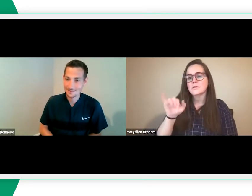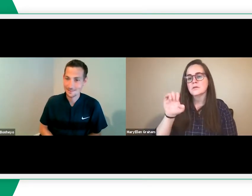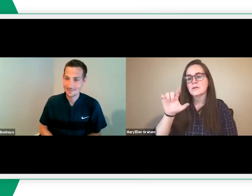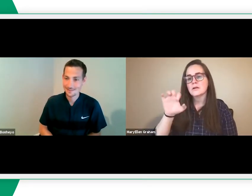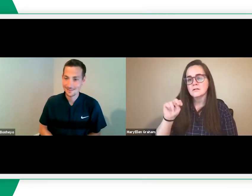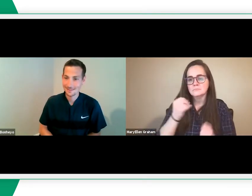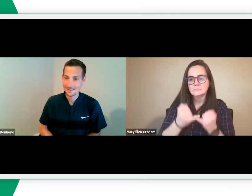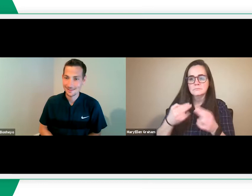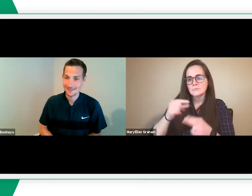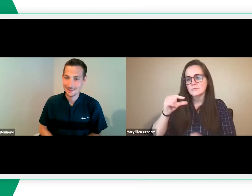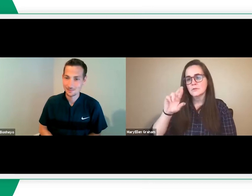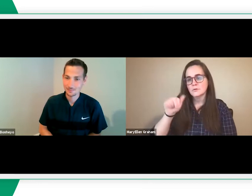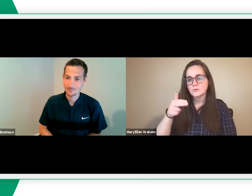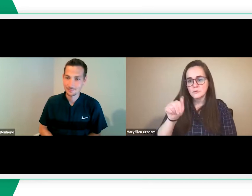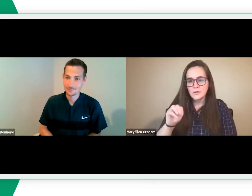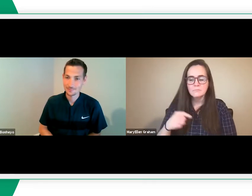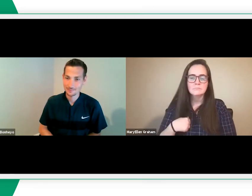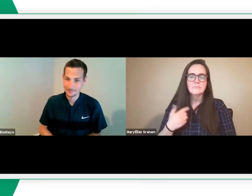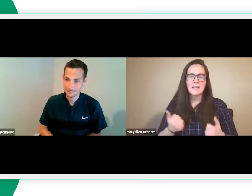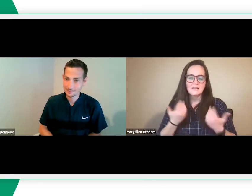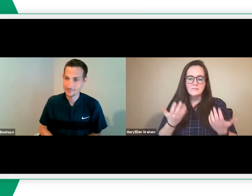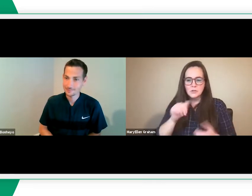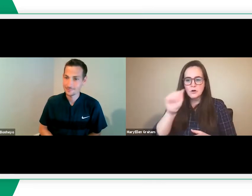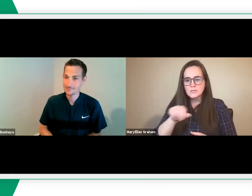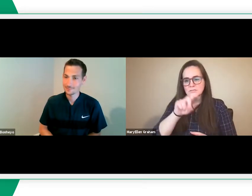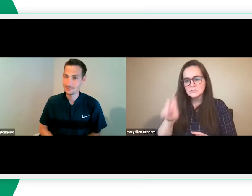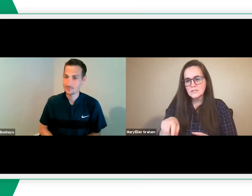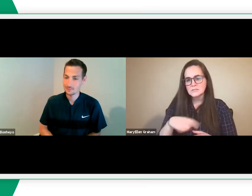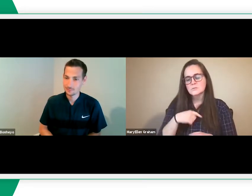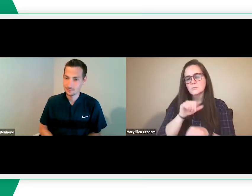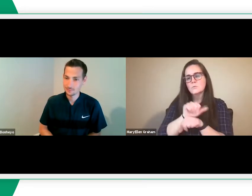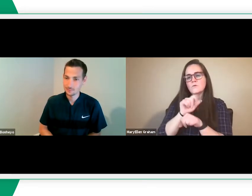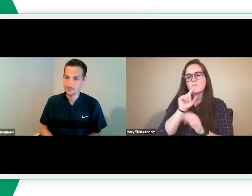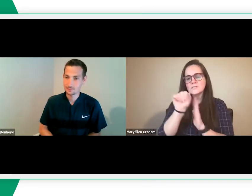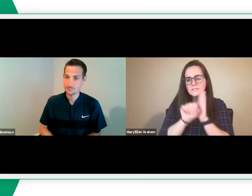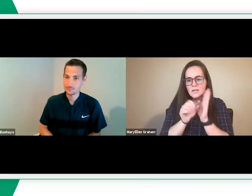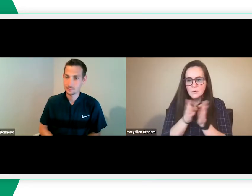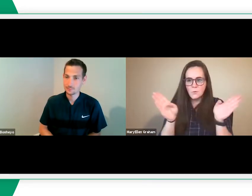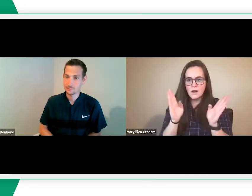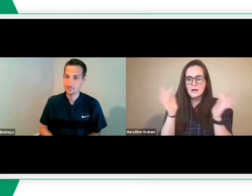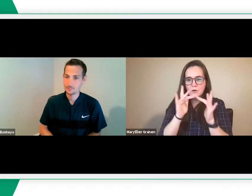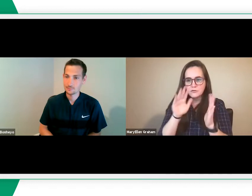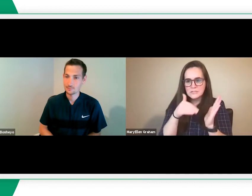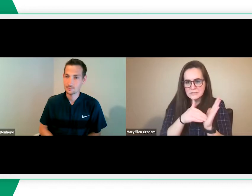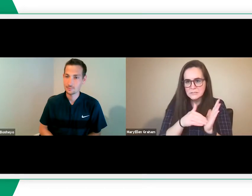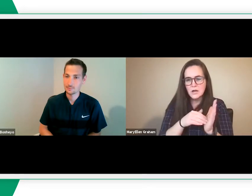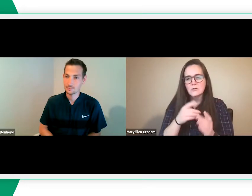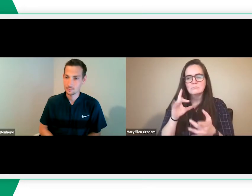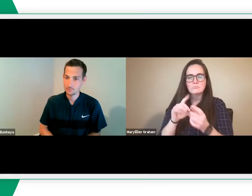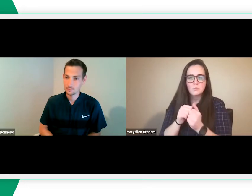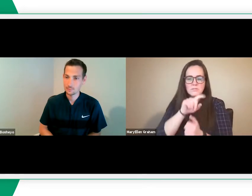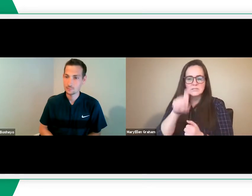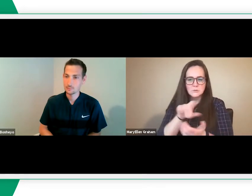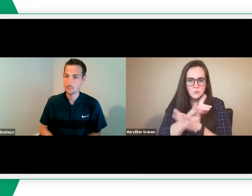My name is Mary Ellen Graham. I live in Austin, Texas, and I work for the